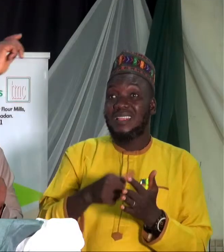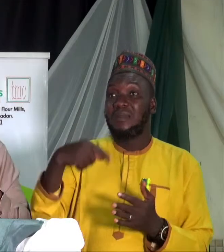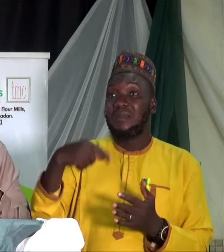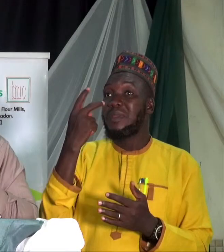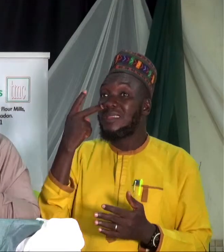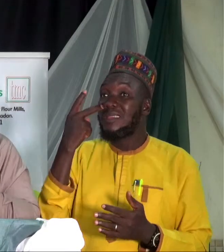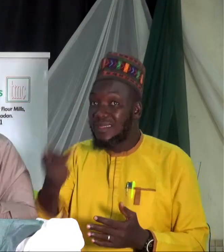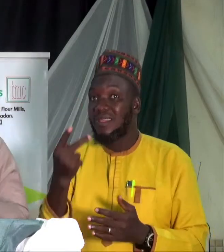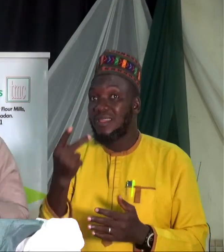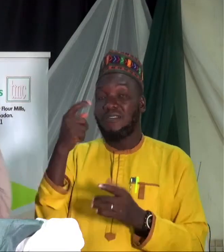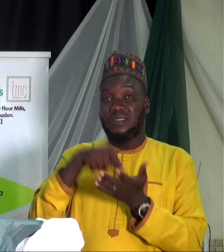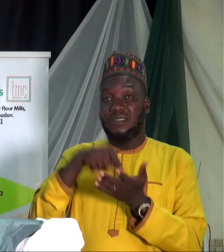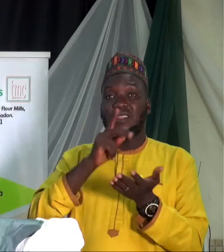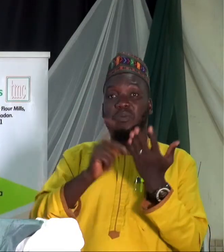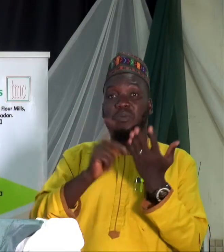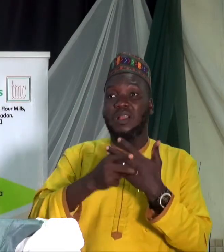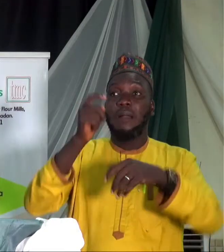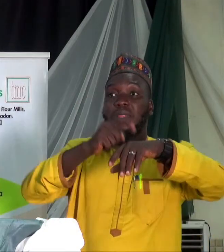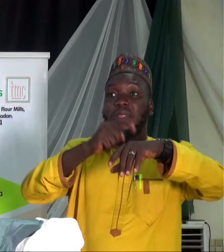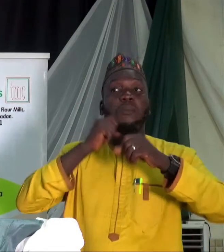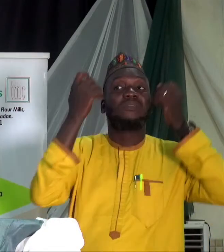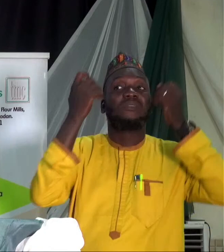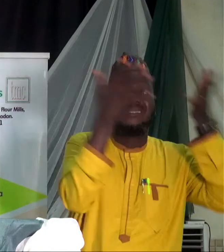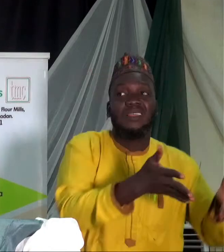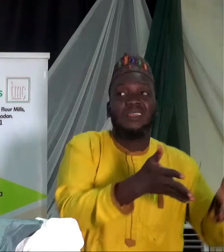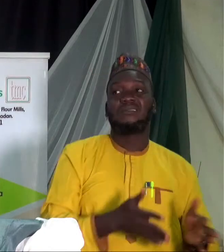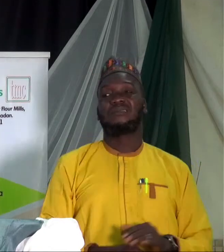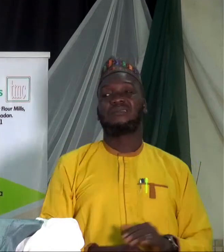nbe letter ti won ko si bi for this program